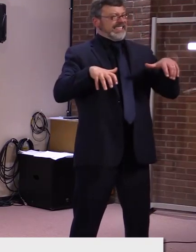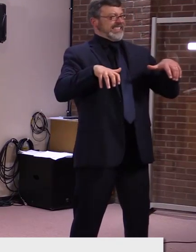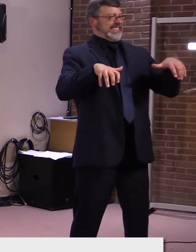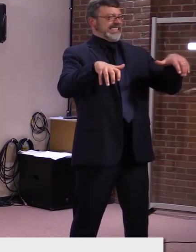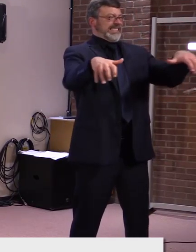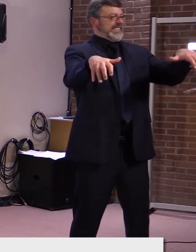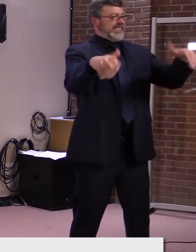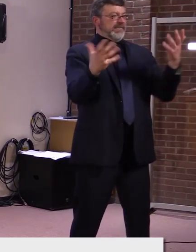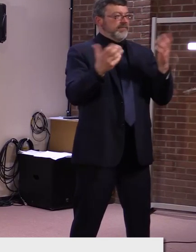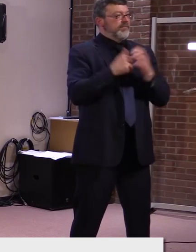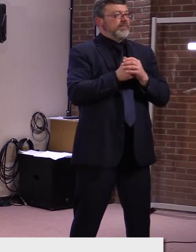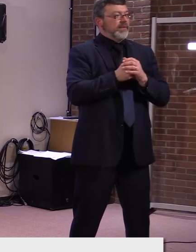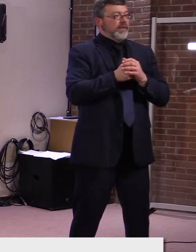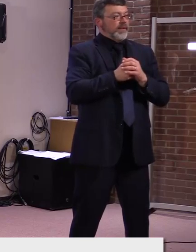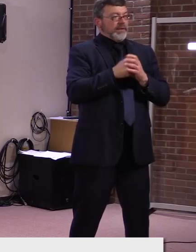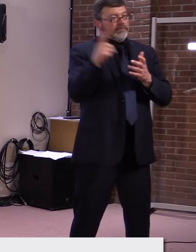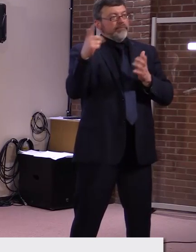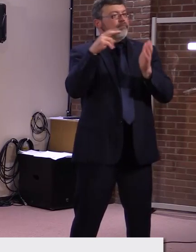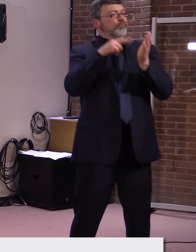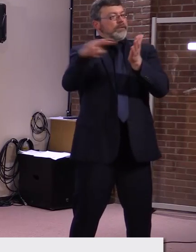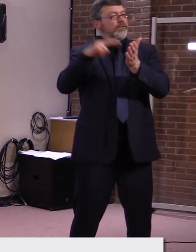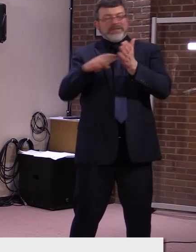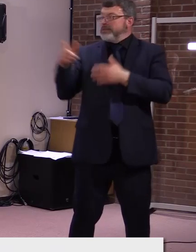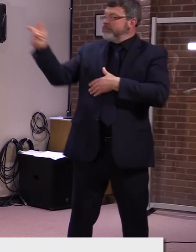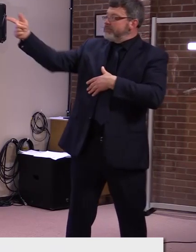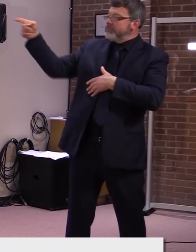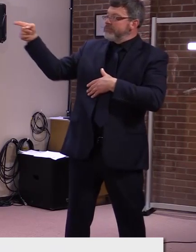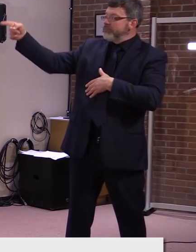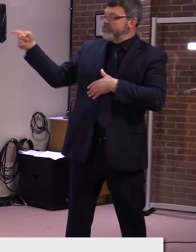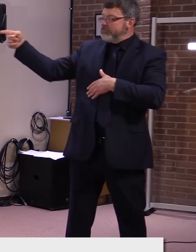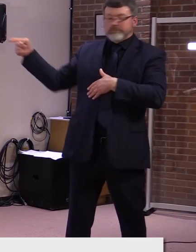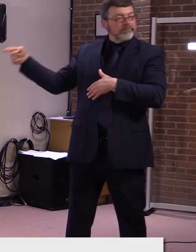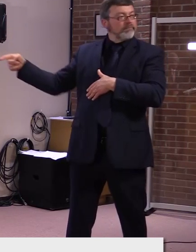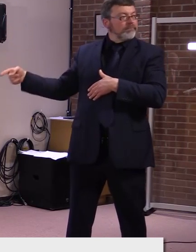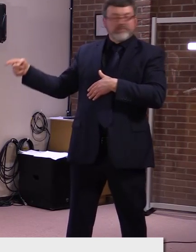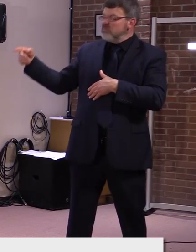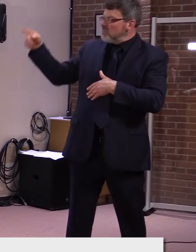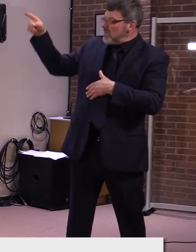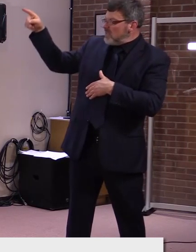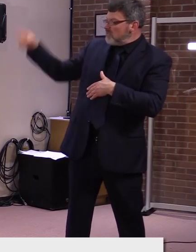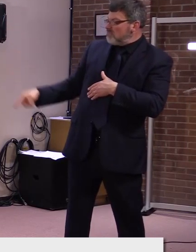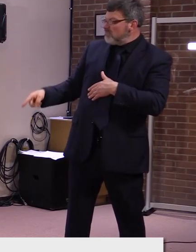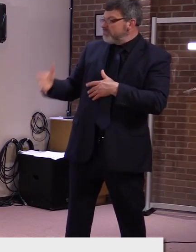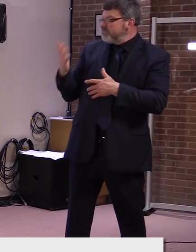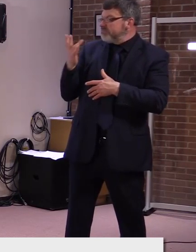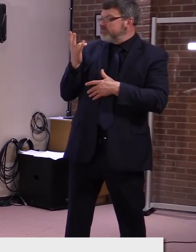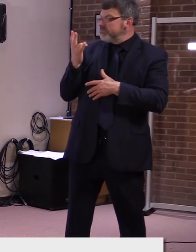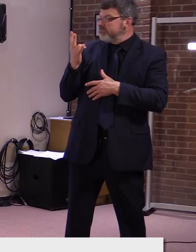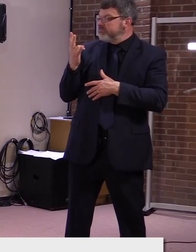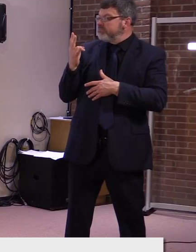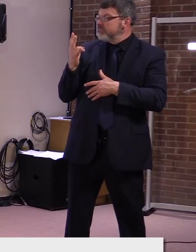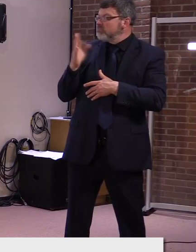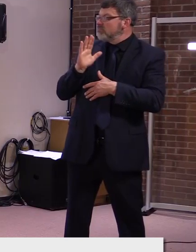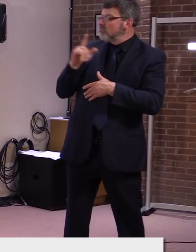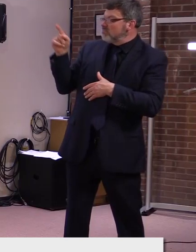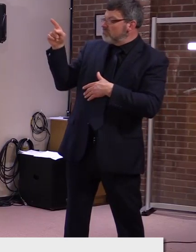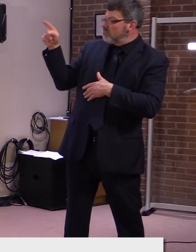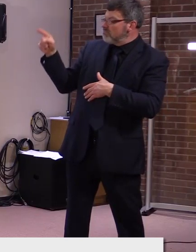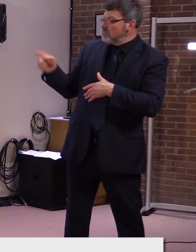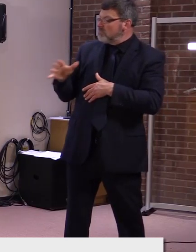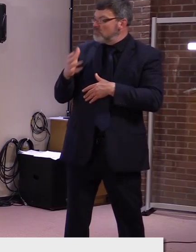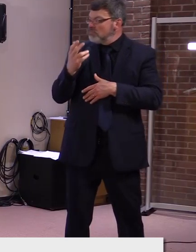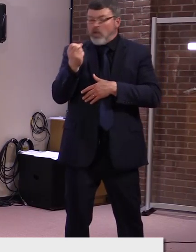Bridgewater, Woodstock Union High School. Doesn't say Woodstock Union, but it is Woodstock Union High School. I graduated from there.